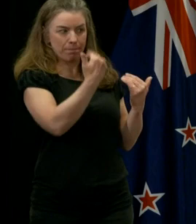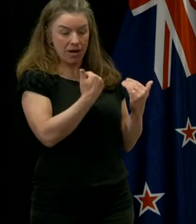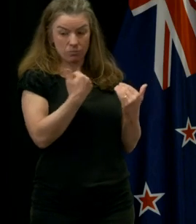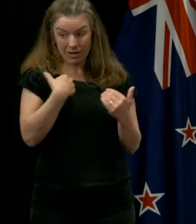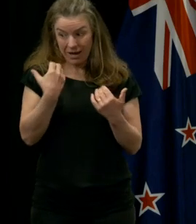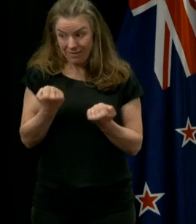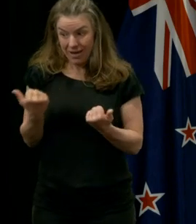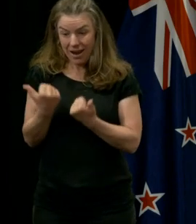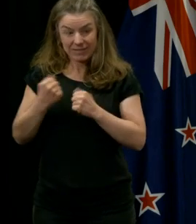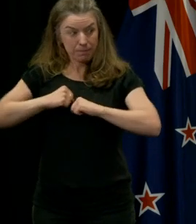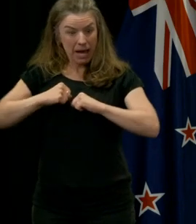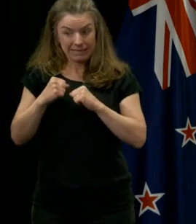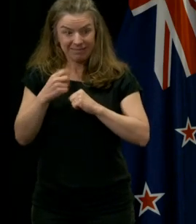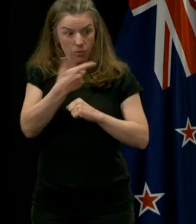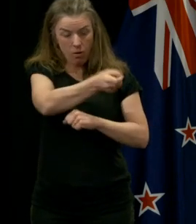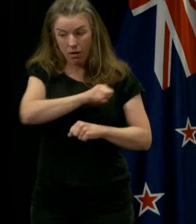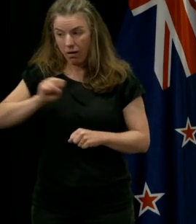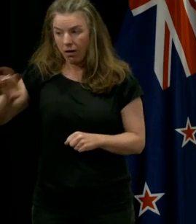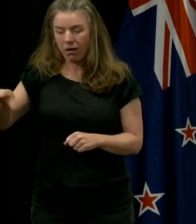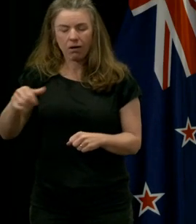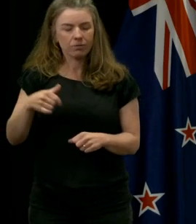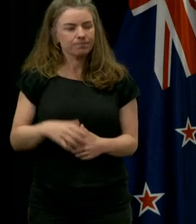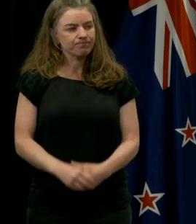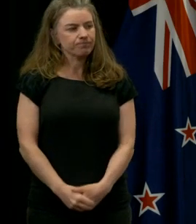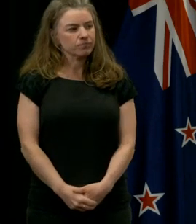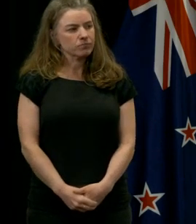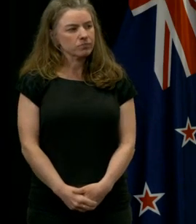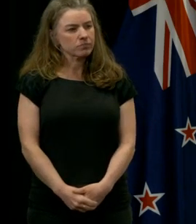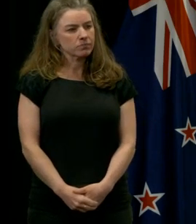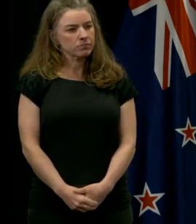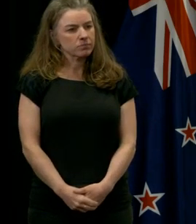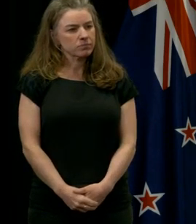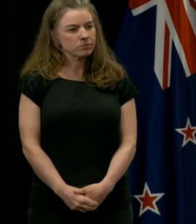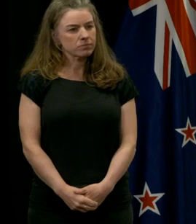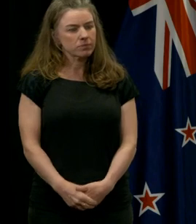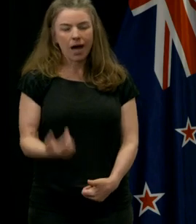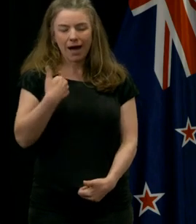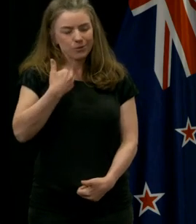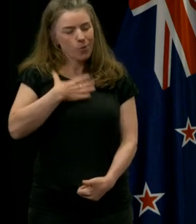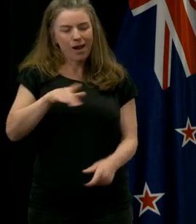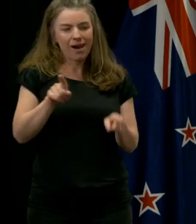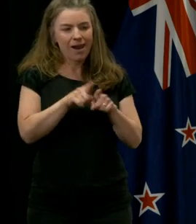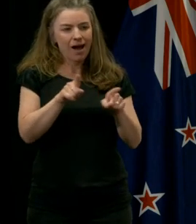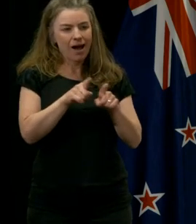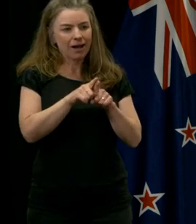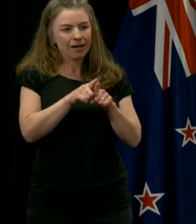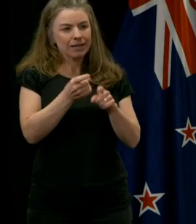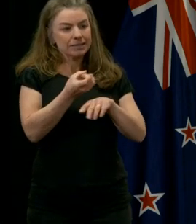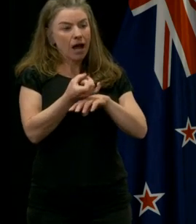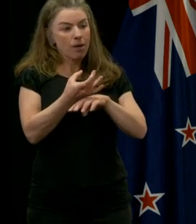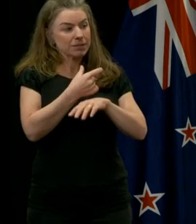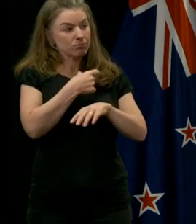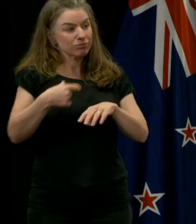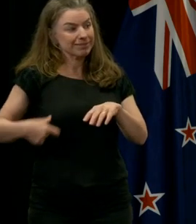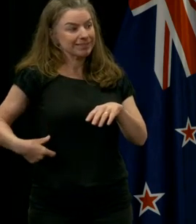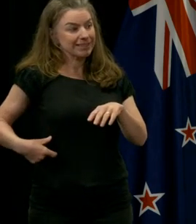that successfully. The last thing I want is to create a situation like we saw with the Diamond Princess, where we weren't able to do that safely